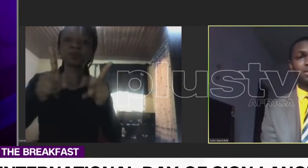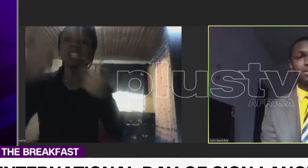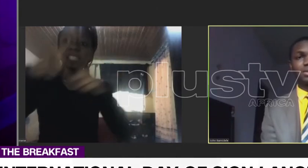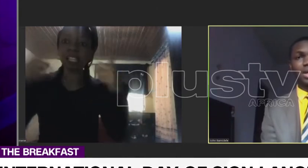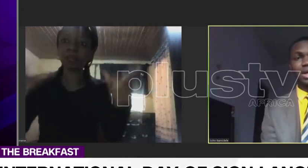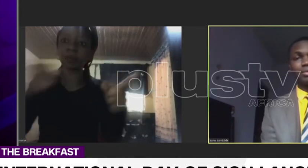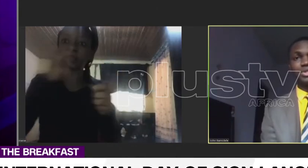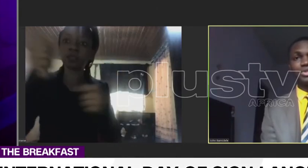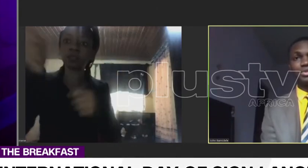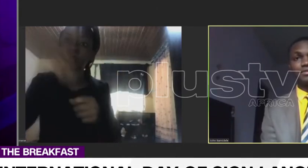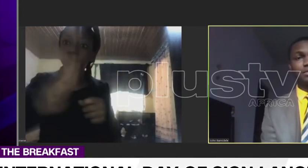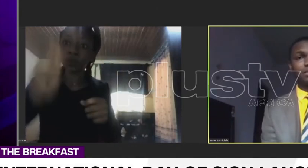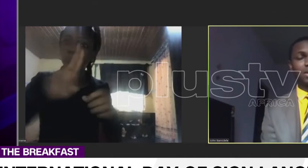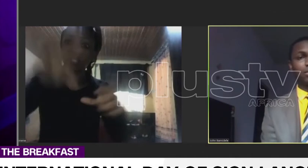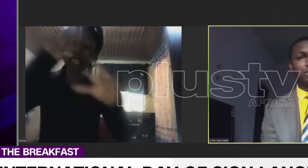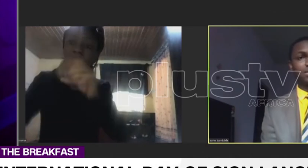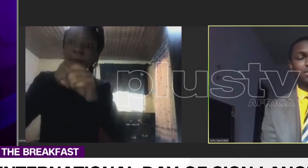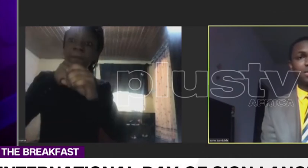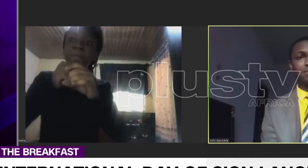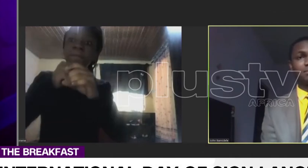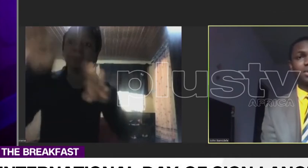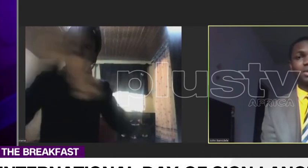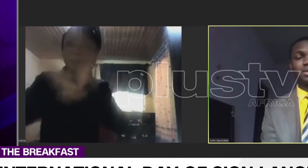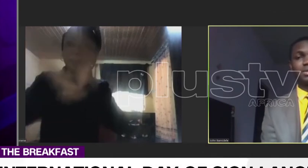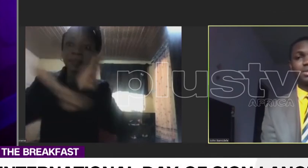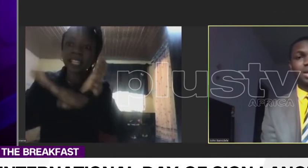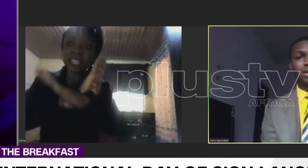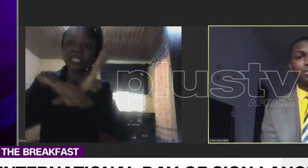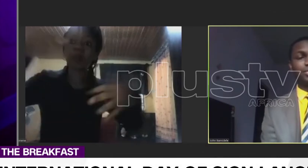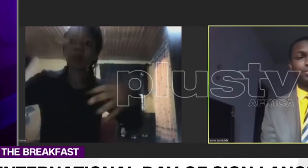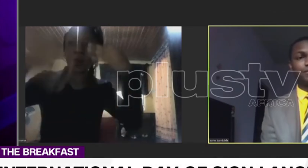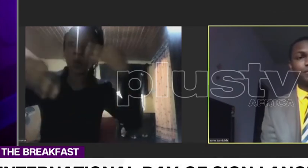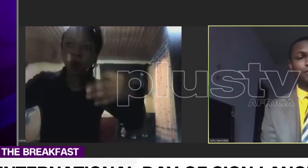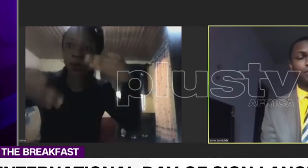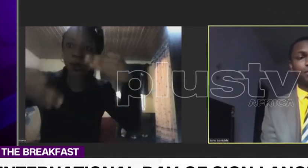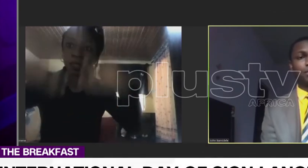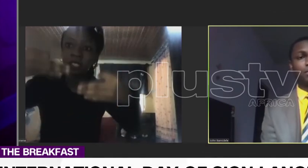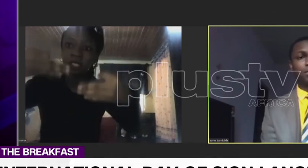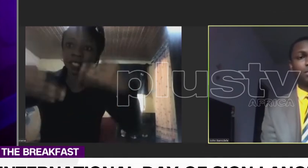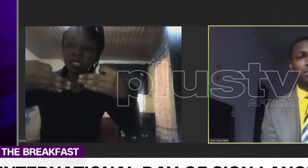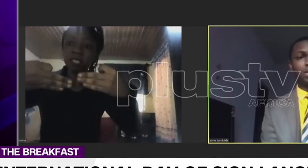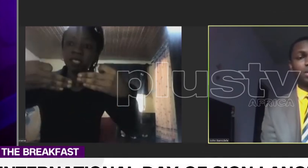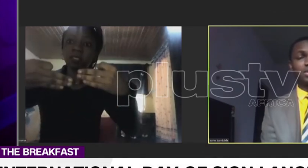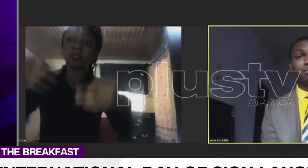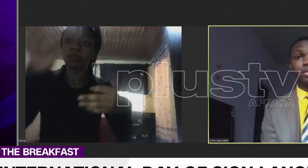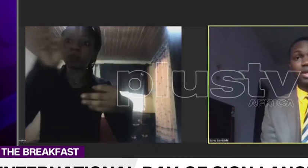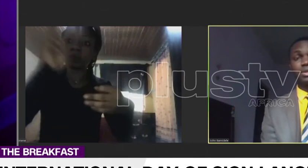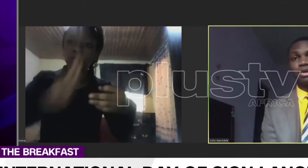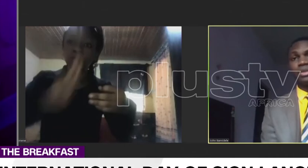Sign language is useful at the court system. Sign language is useful for a nursing mother to communicate